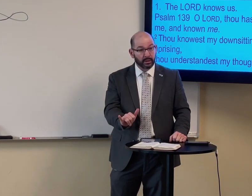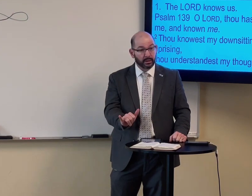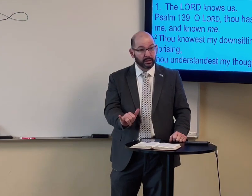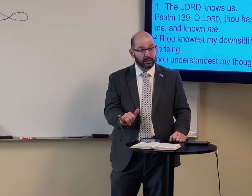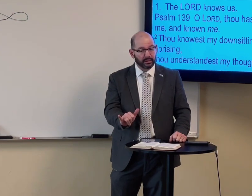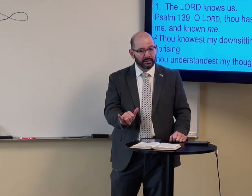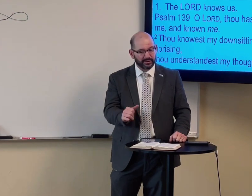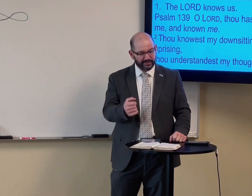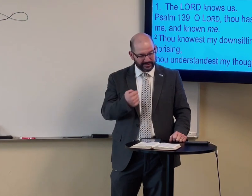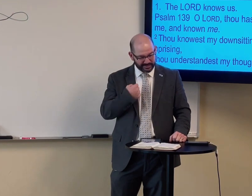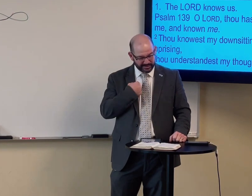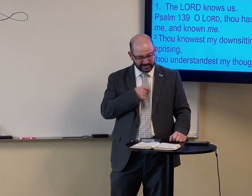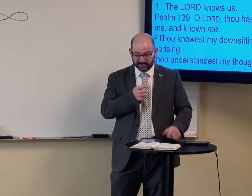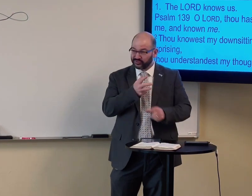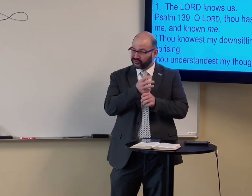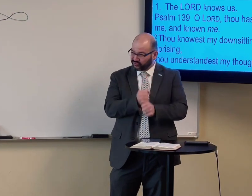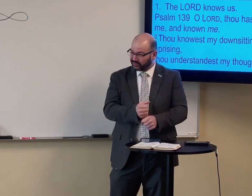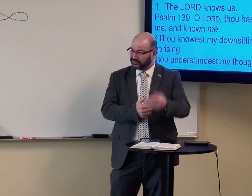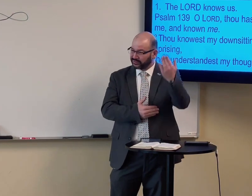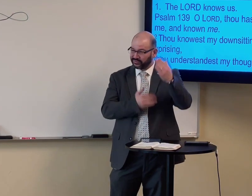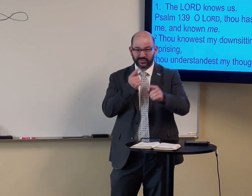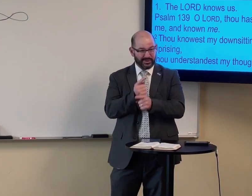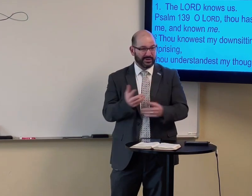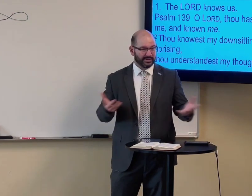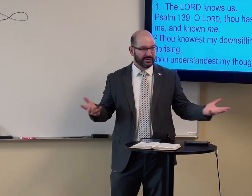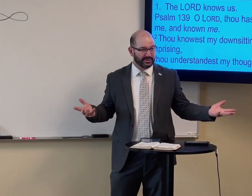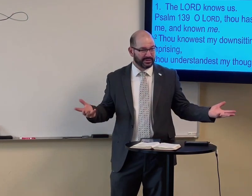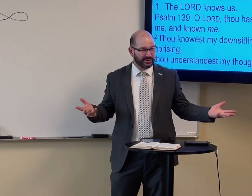And because of that, we need to trust him, right?